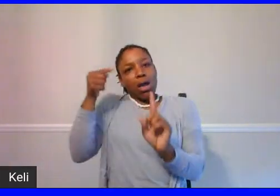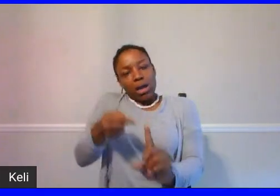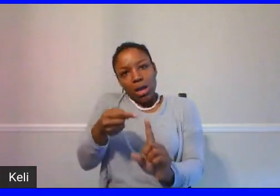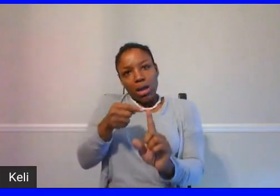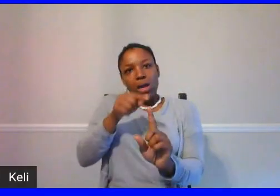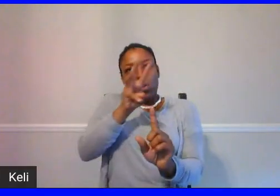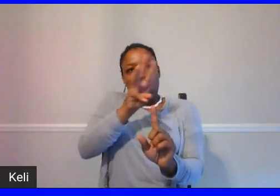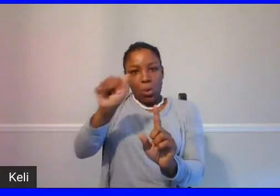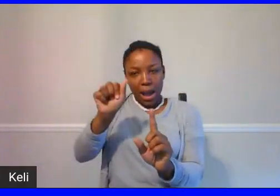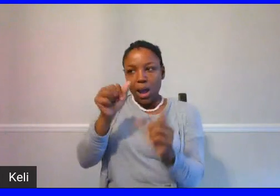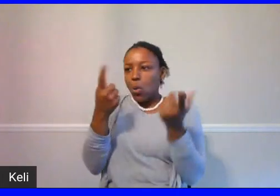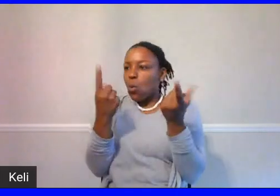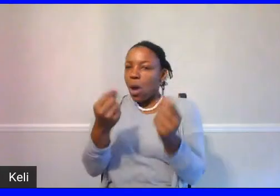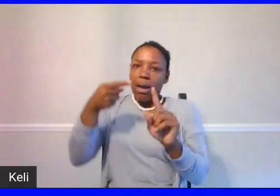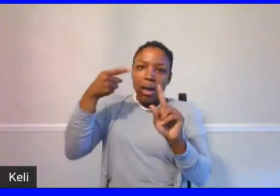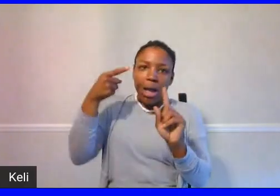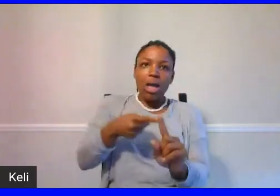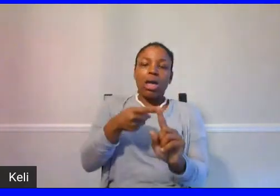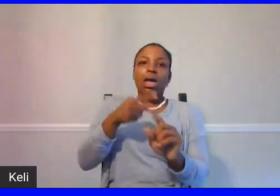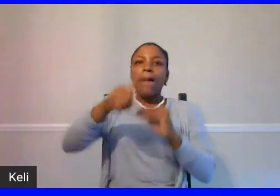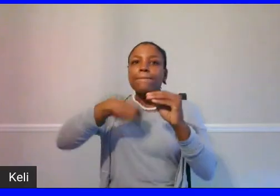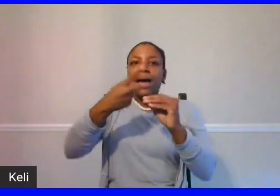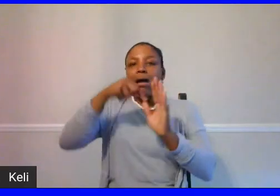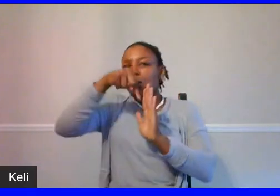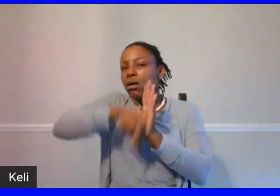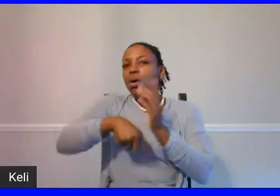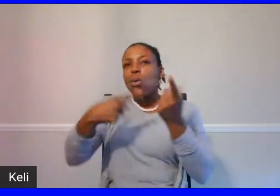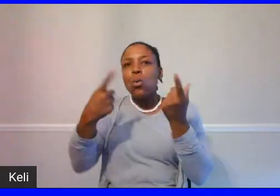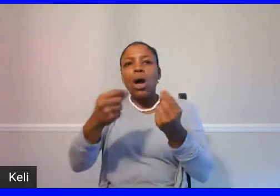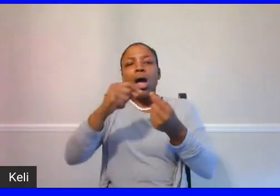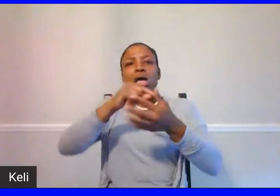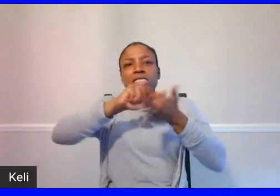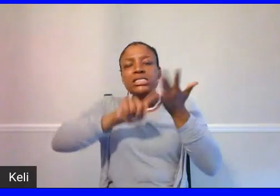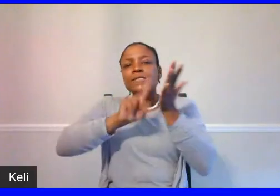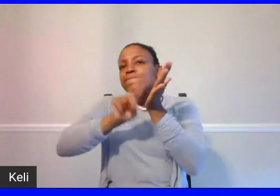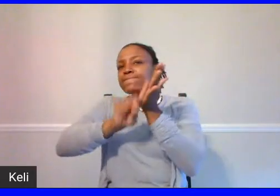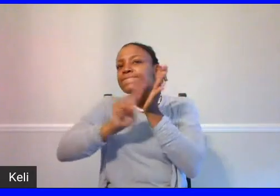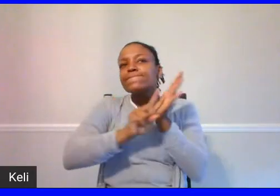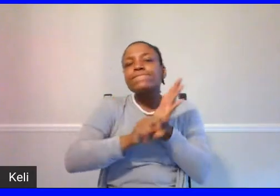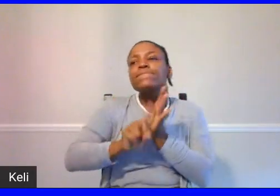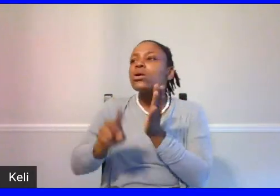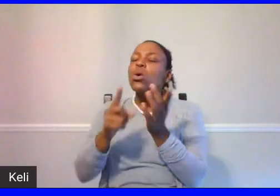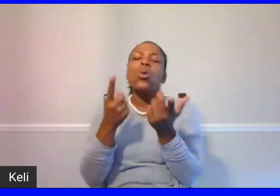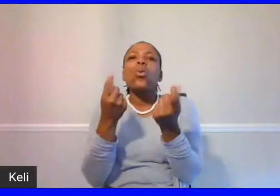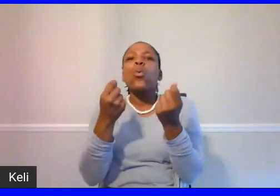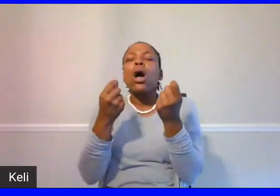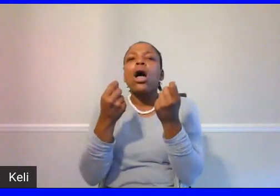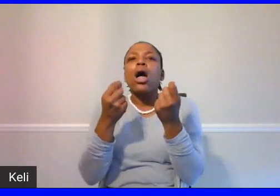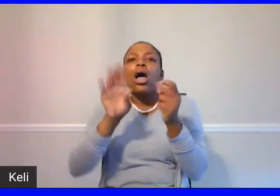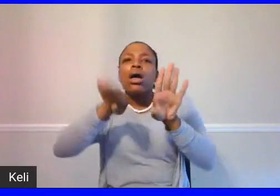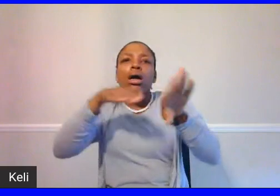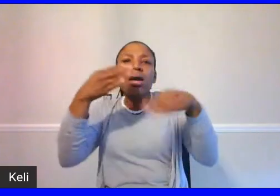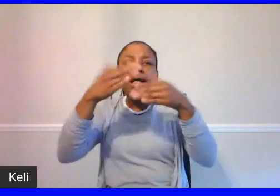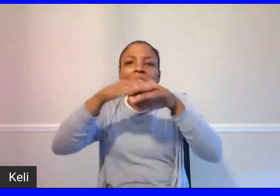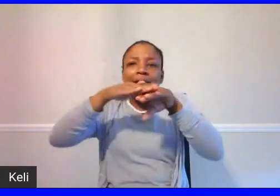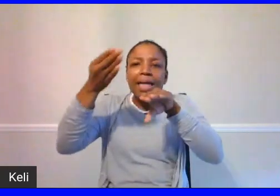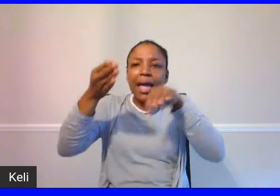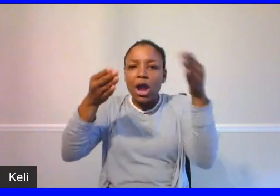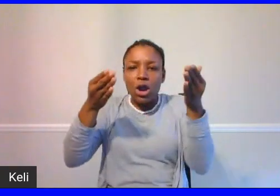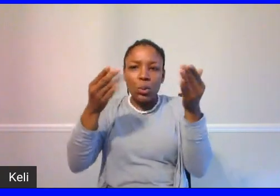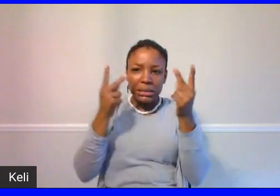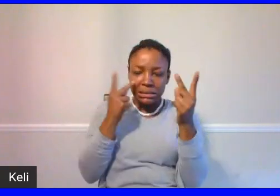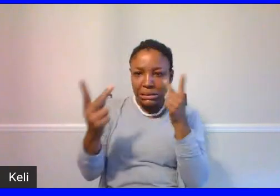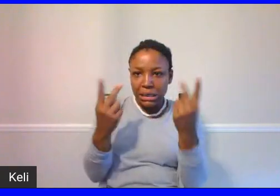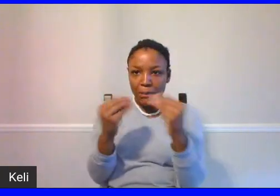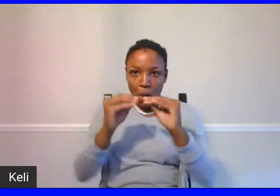as far as I'm concerned, which is this continual excavation of what's beneath the layers of